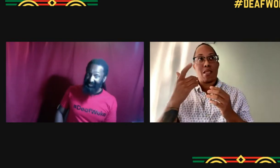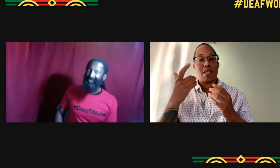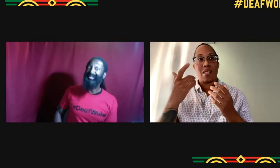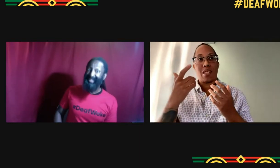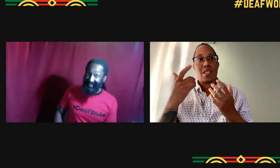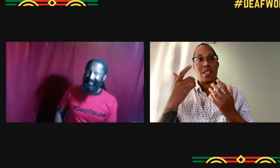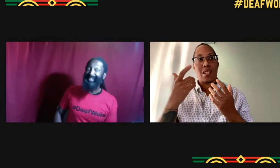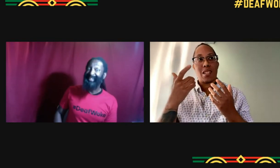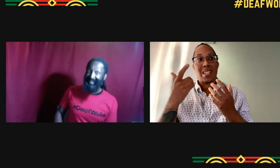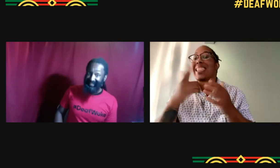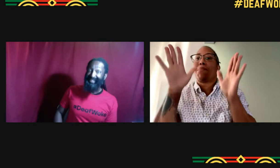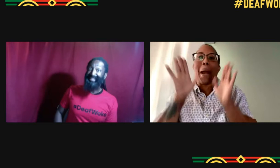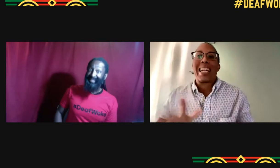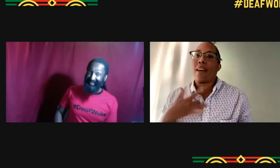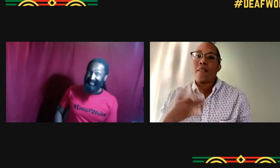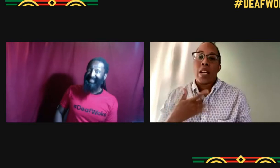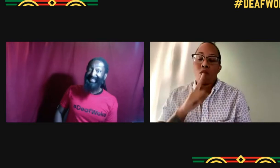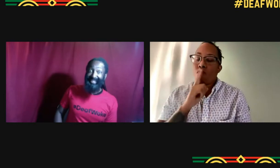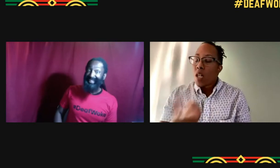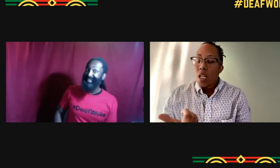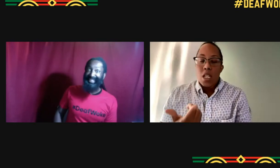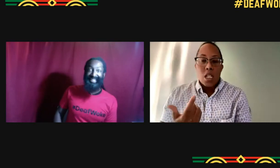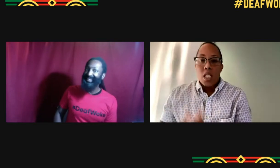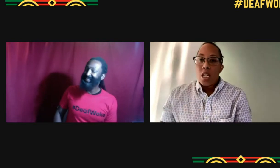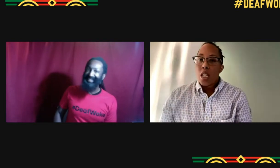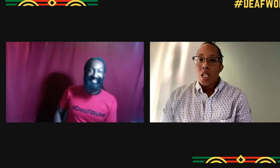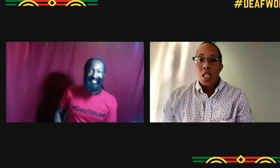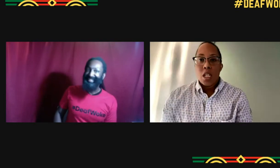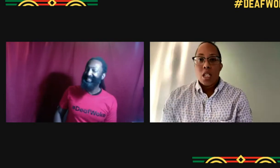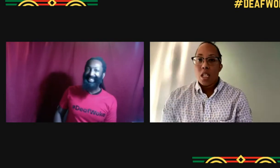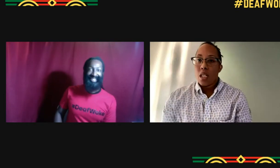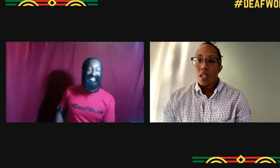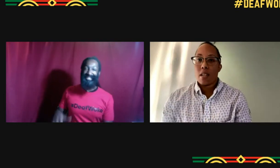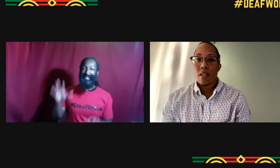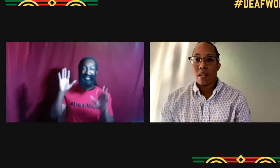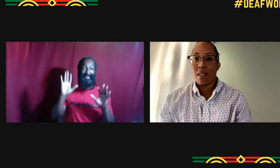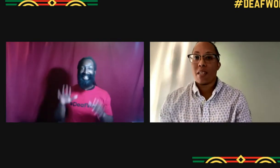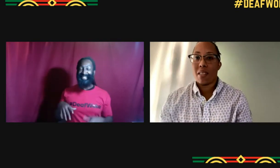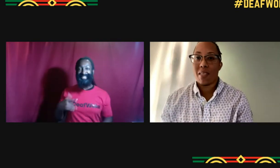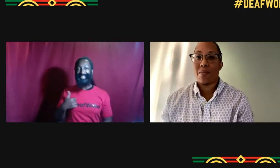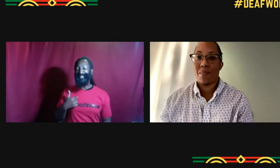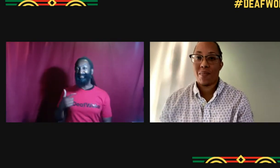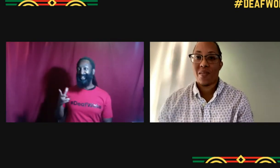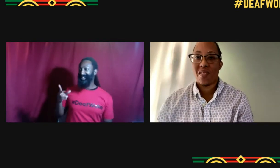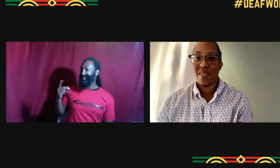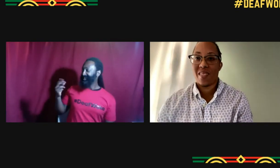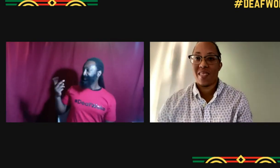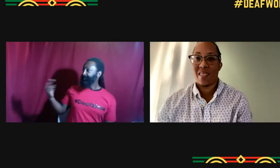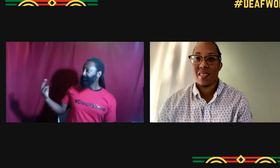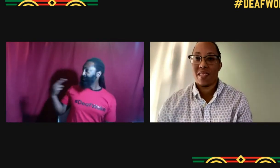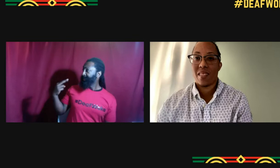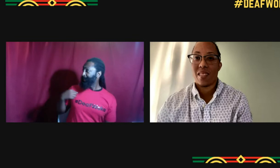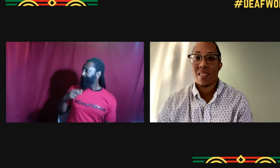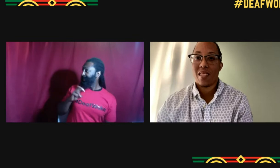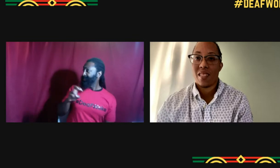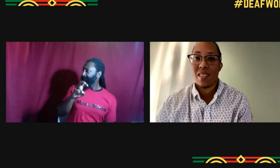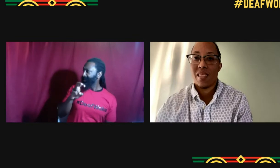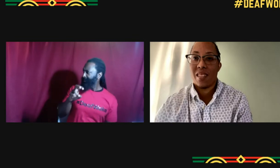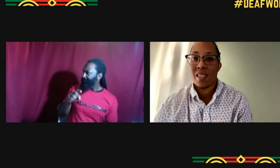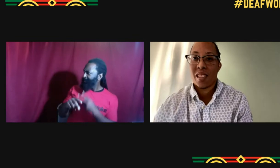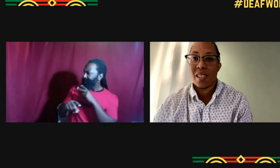of the journey. It's different. It's amazing. It's an amazing feeling, really. It's